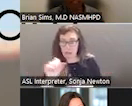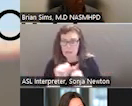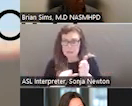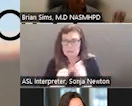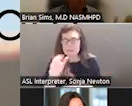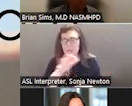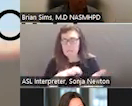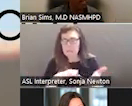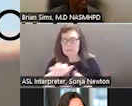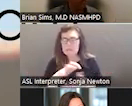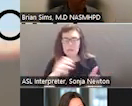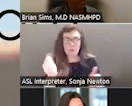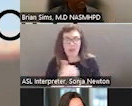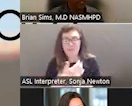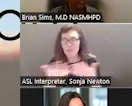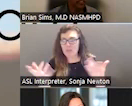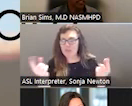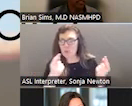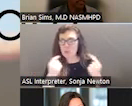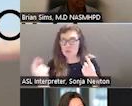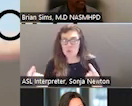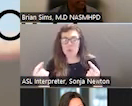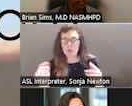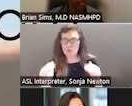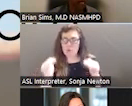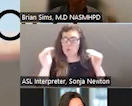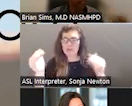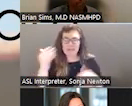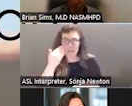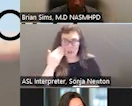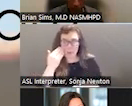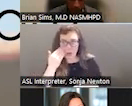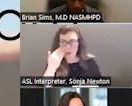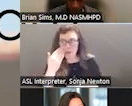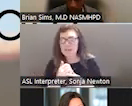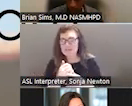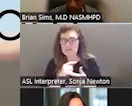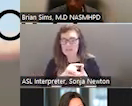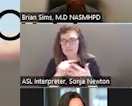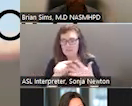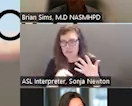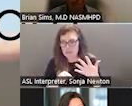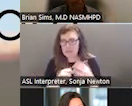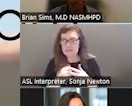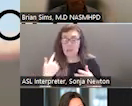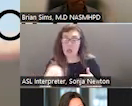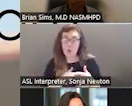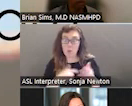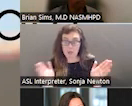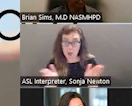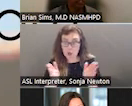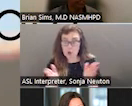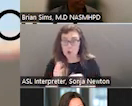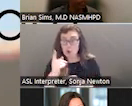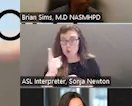now. So it's raising an awareness of the presence again of these particular series. And we encourage you to keep up with